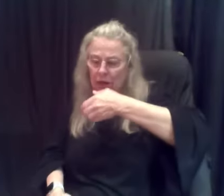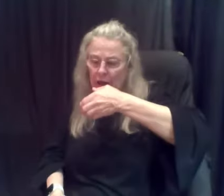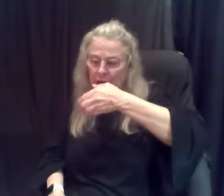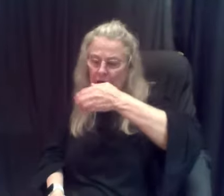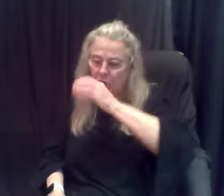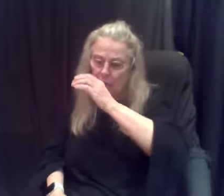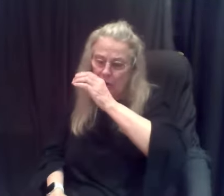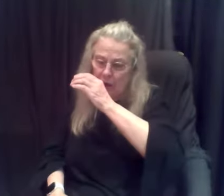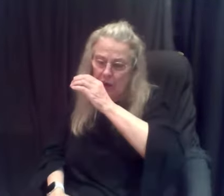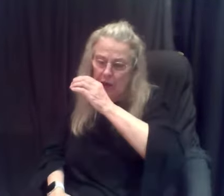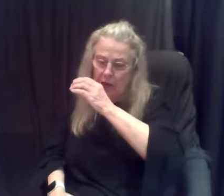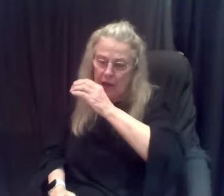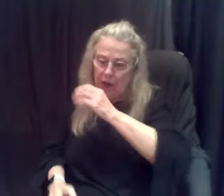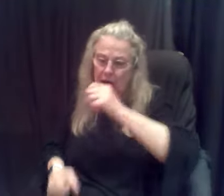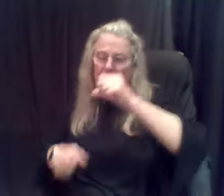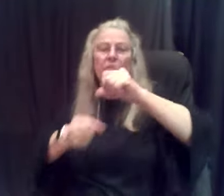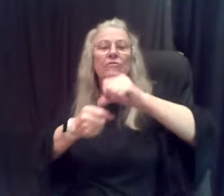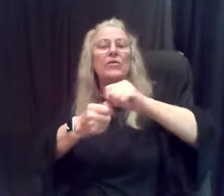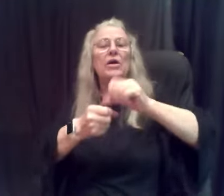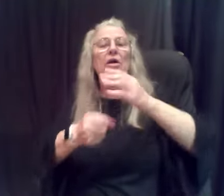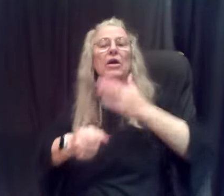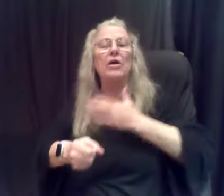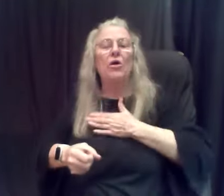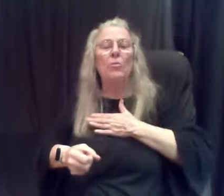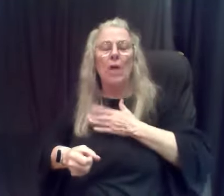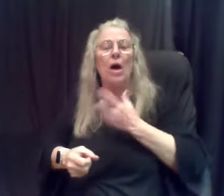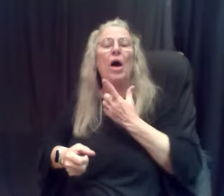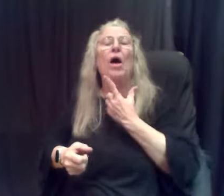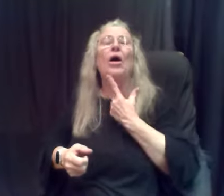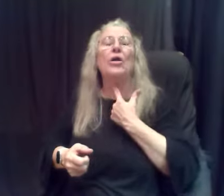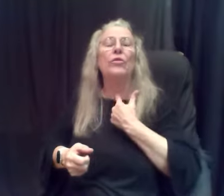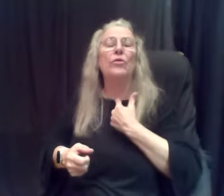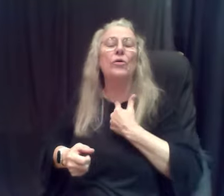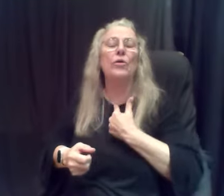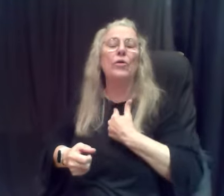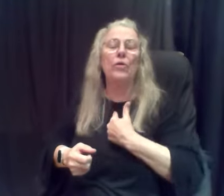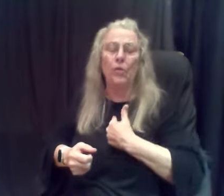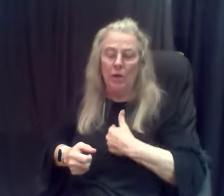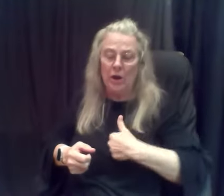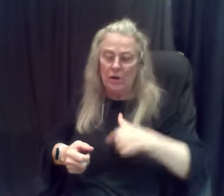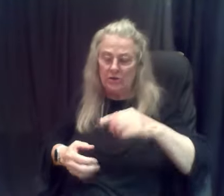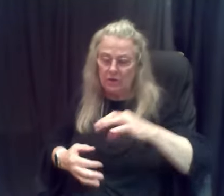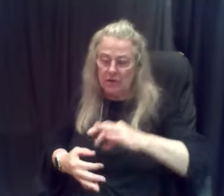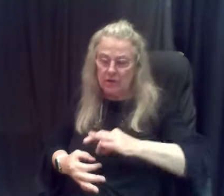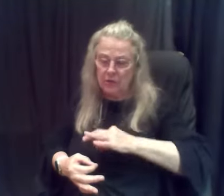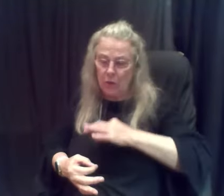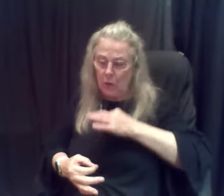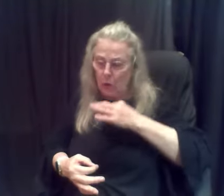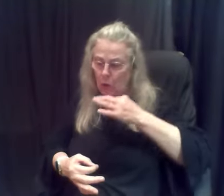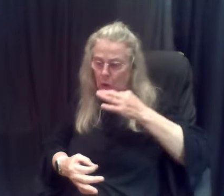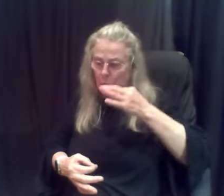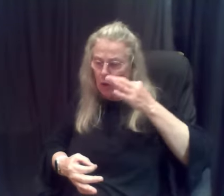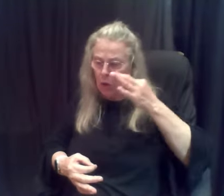me drink, fill my thirsty